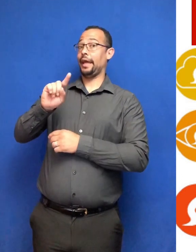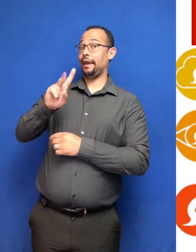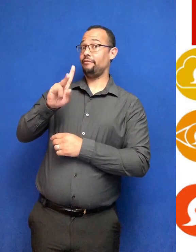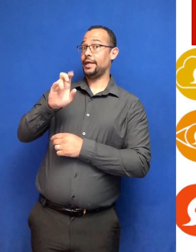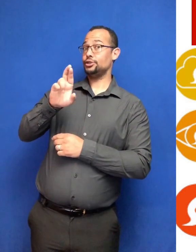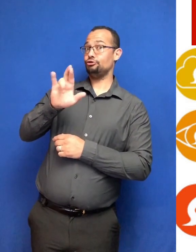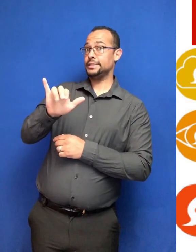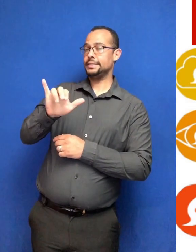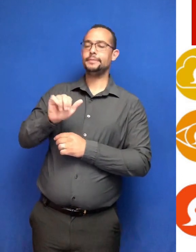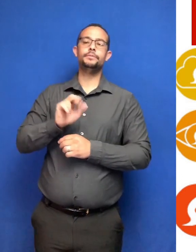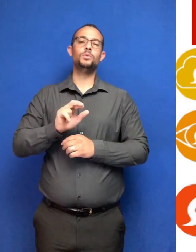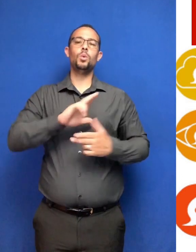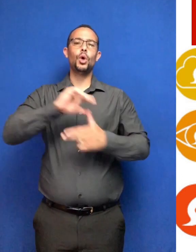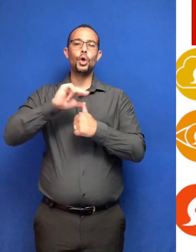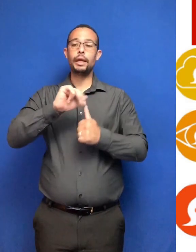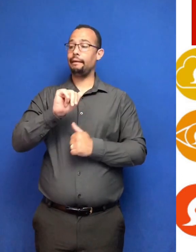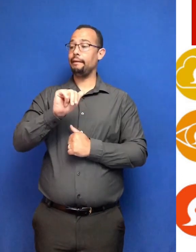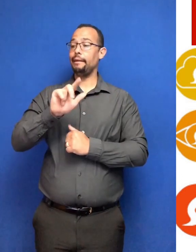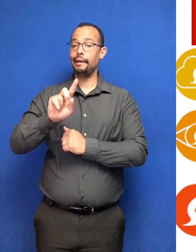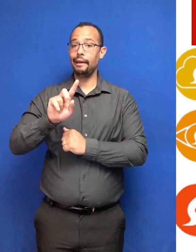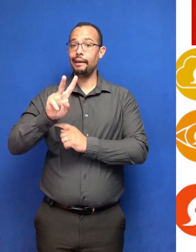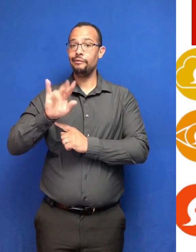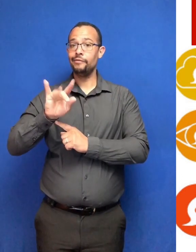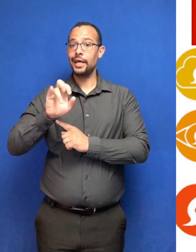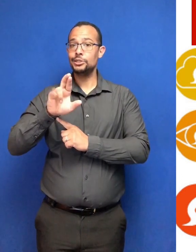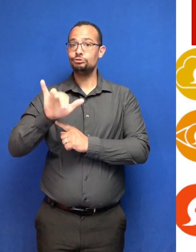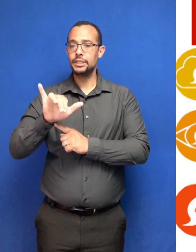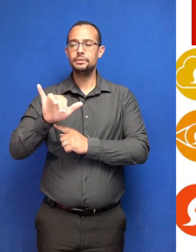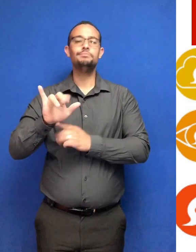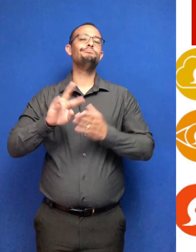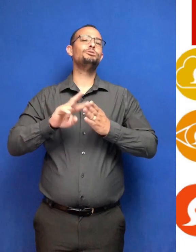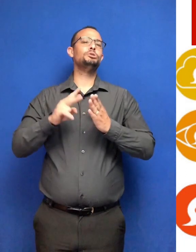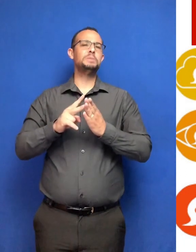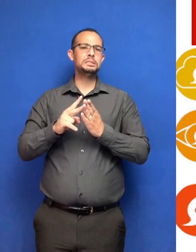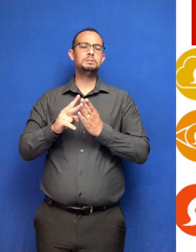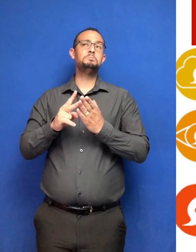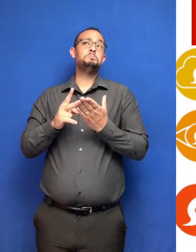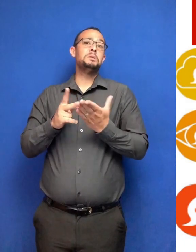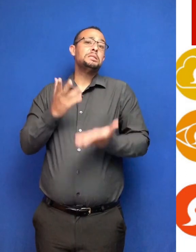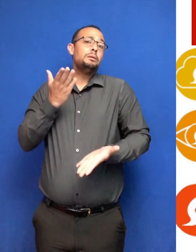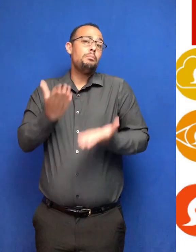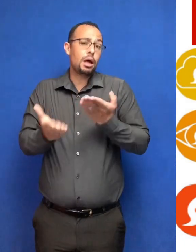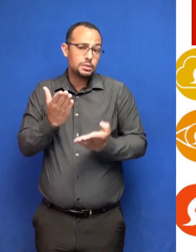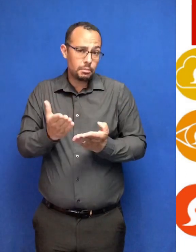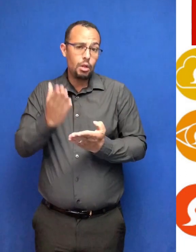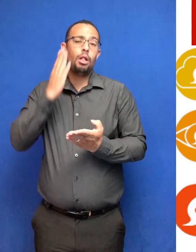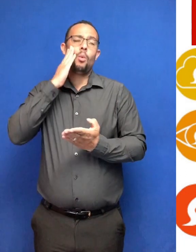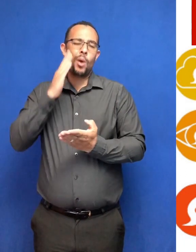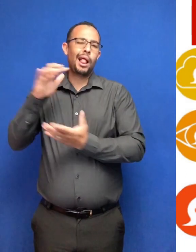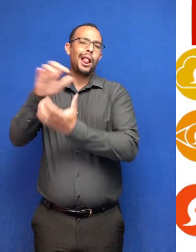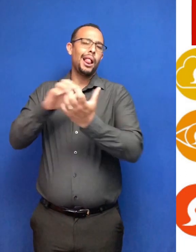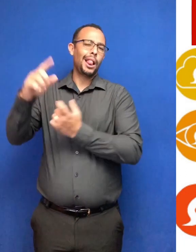cause a significant inconvenience, and there may be some situations that can be